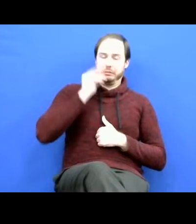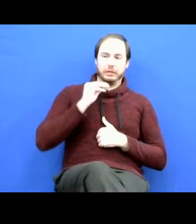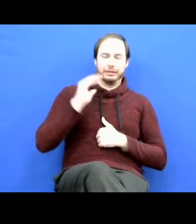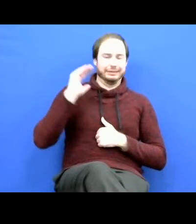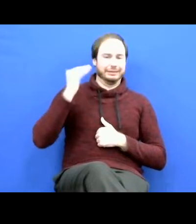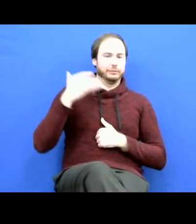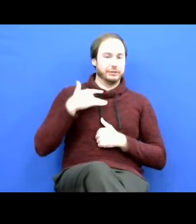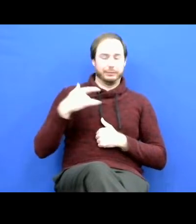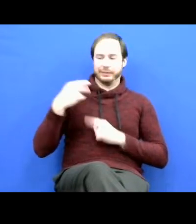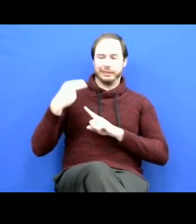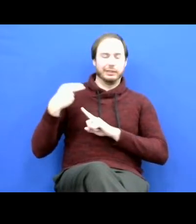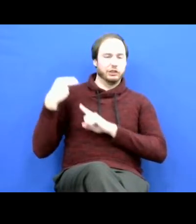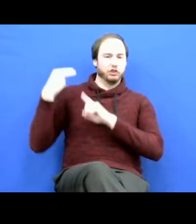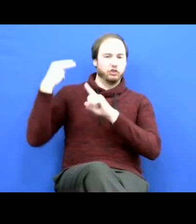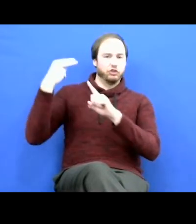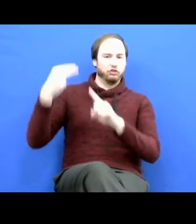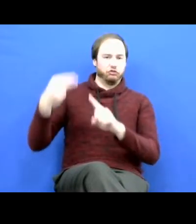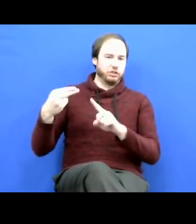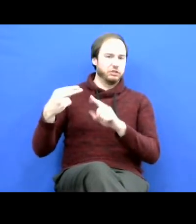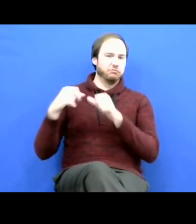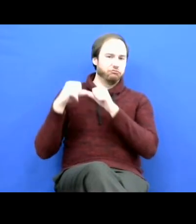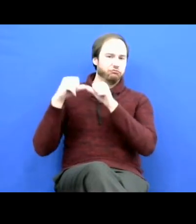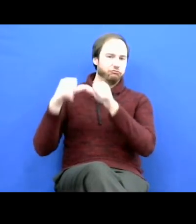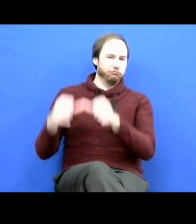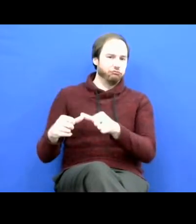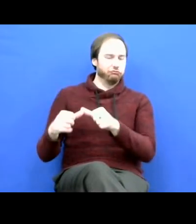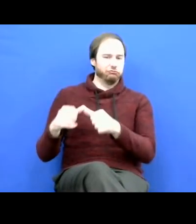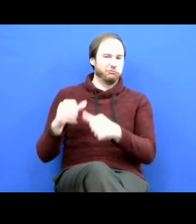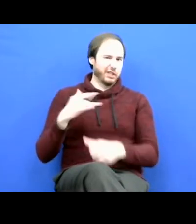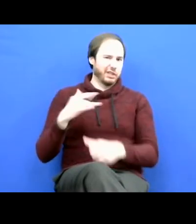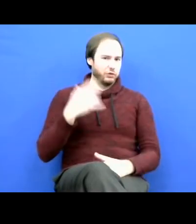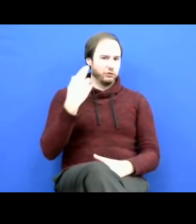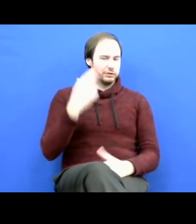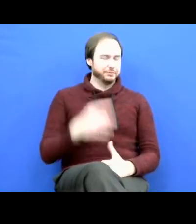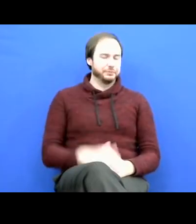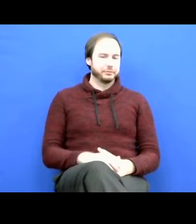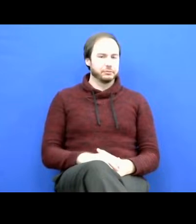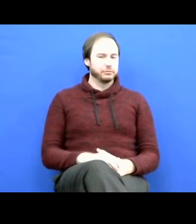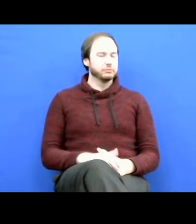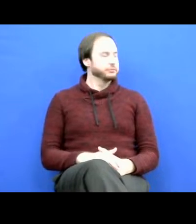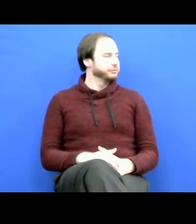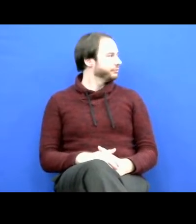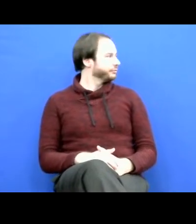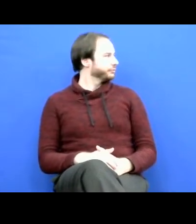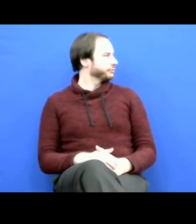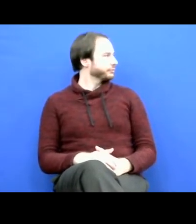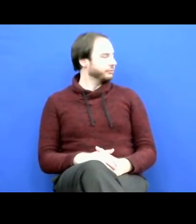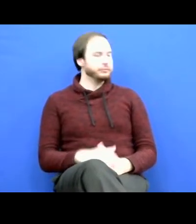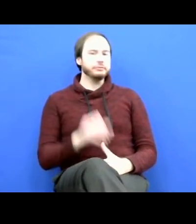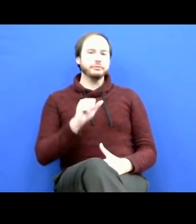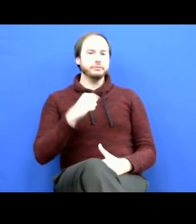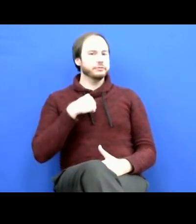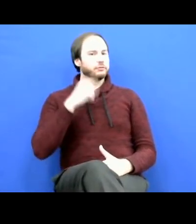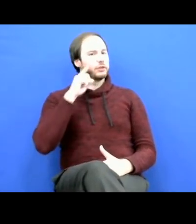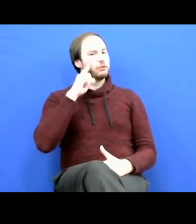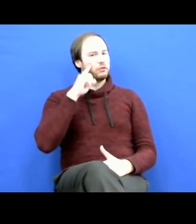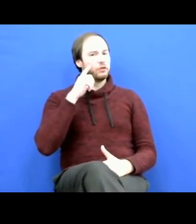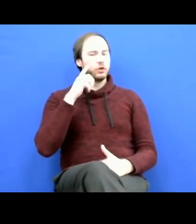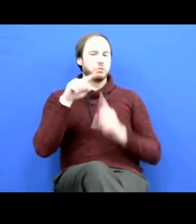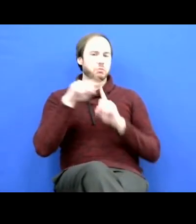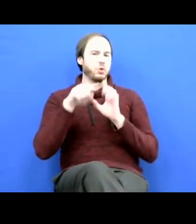that's typically not common, just because again, that institutional history is important. Yeah, I have heard arguments in